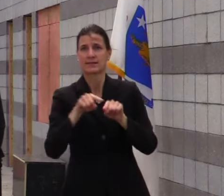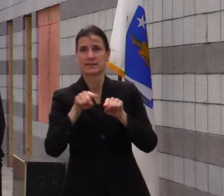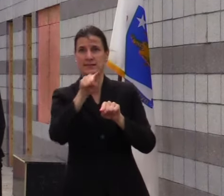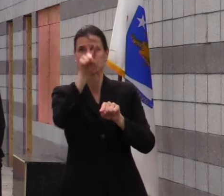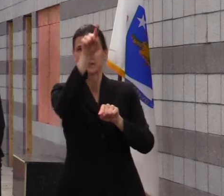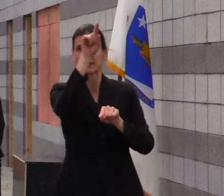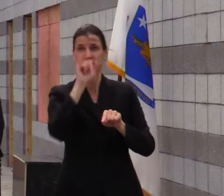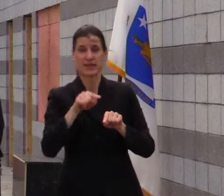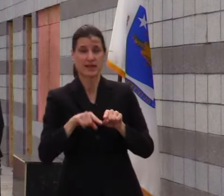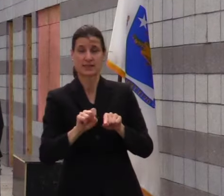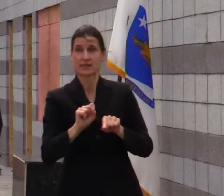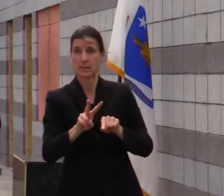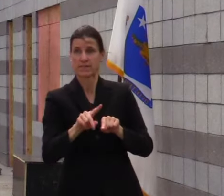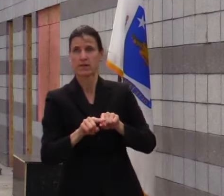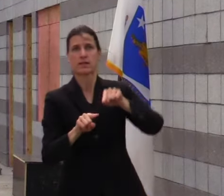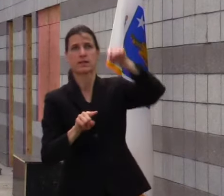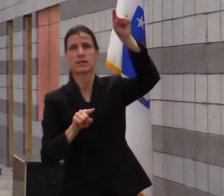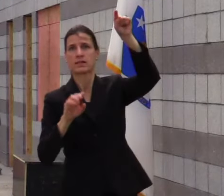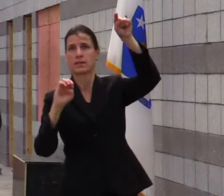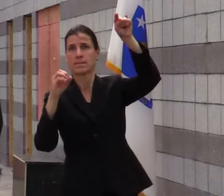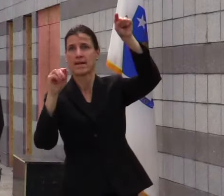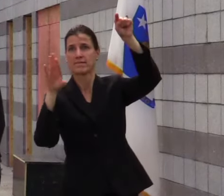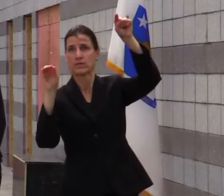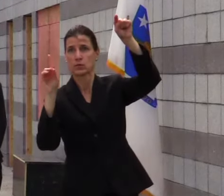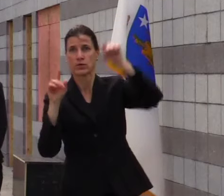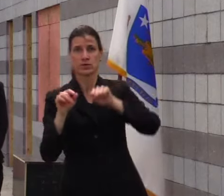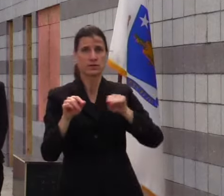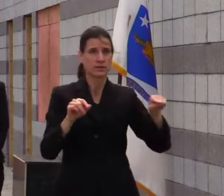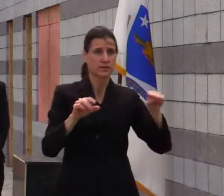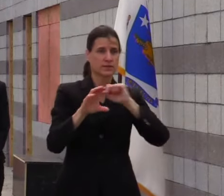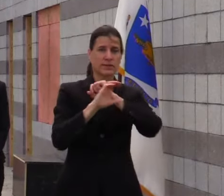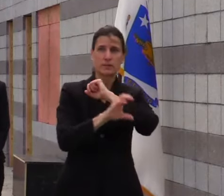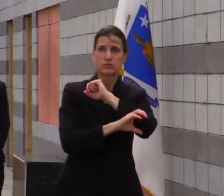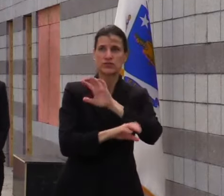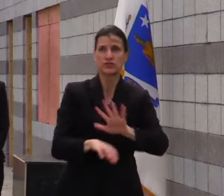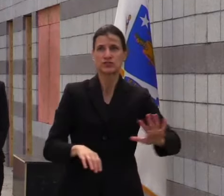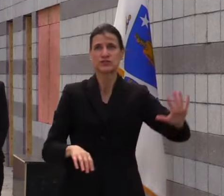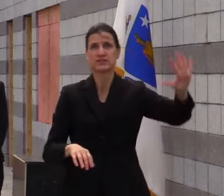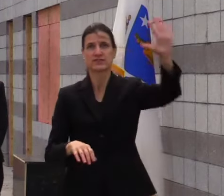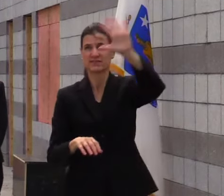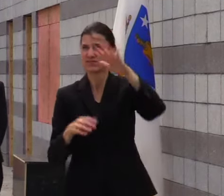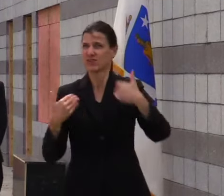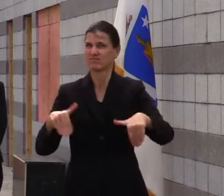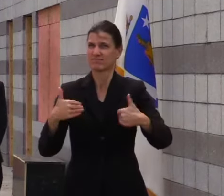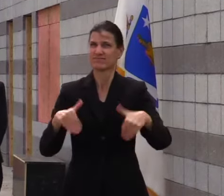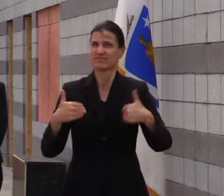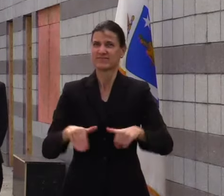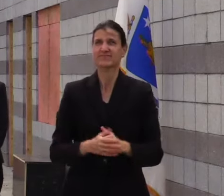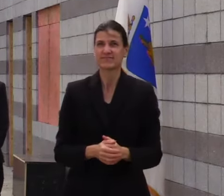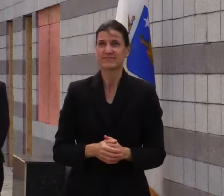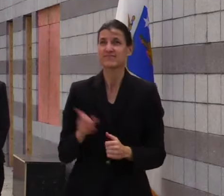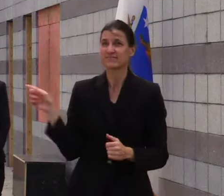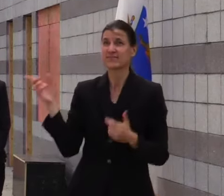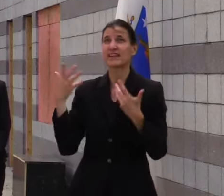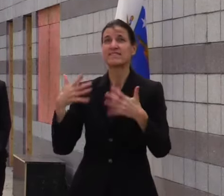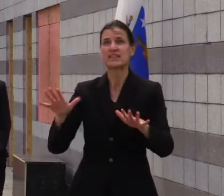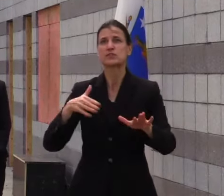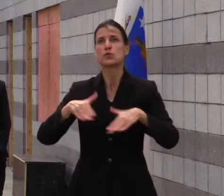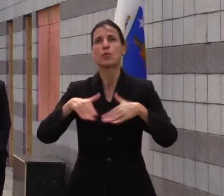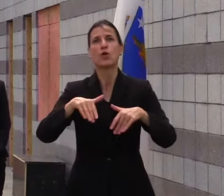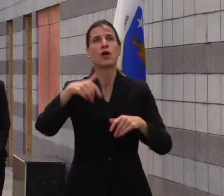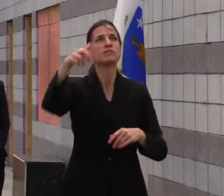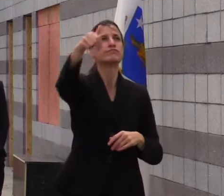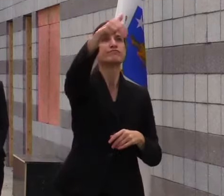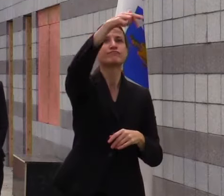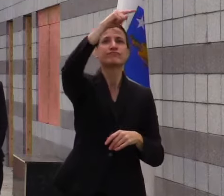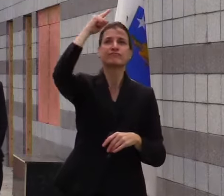the things we were told as we were walking along what will be eventually the platform up there was